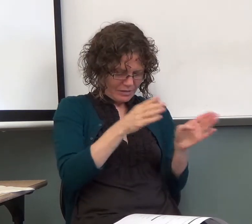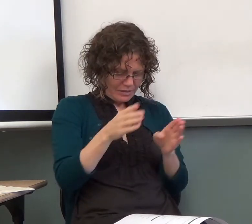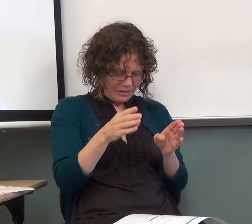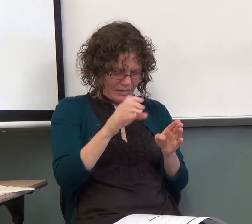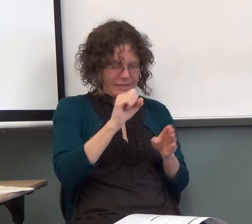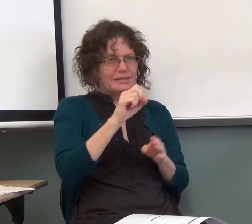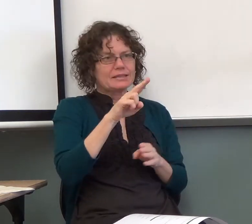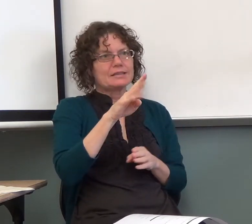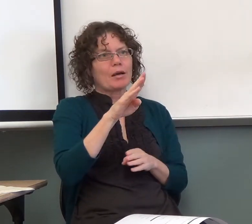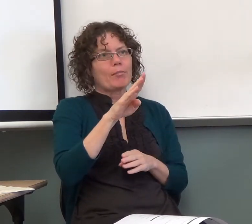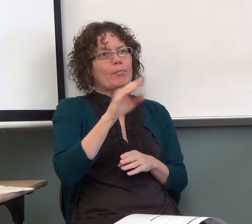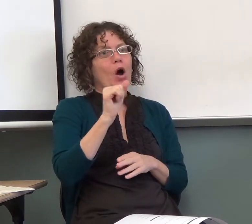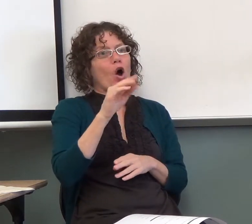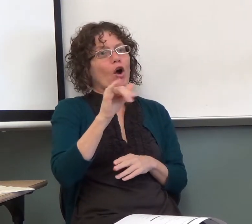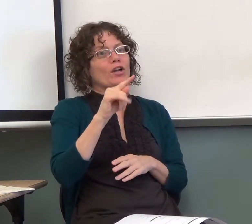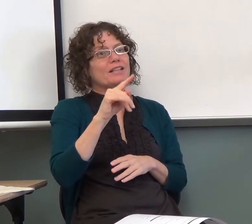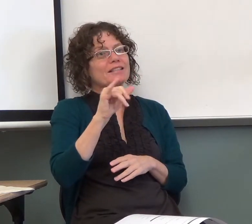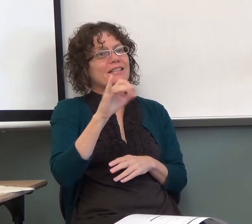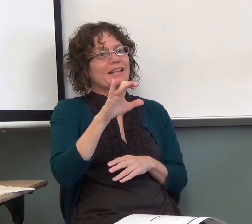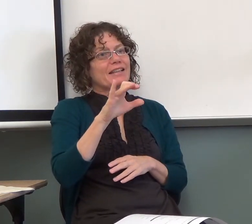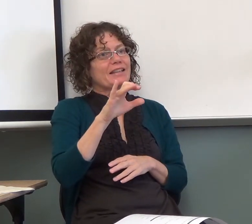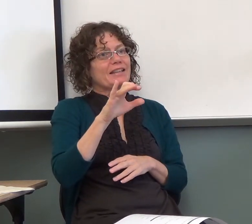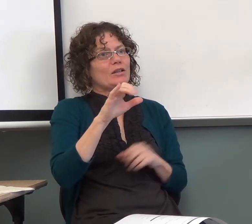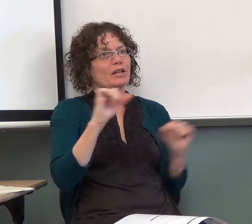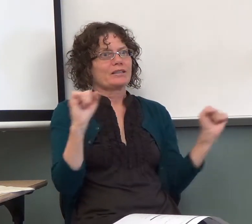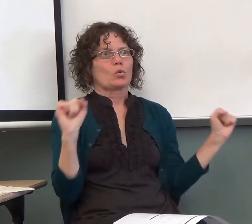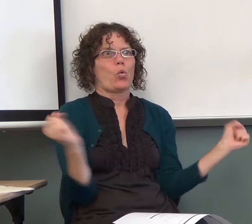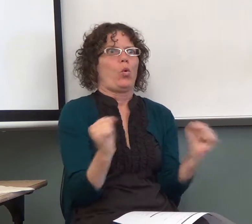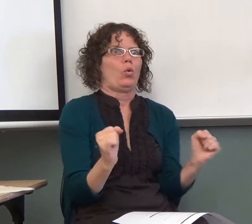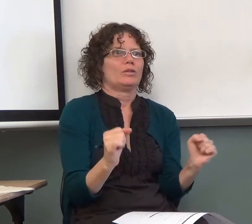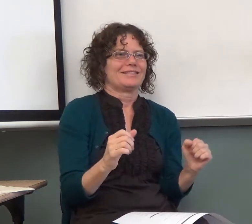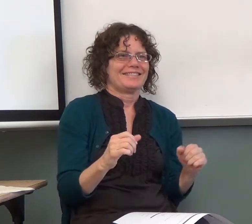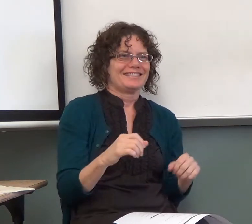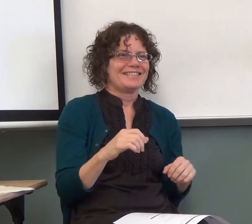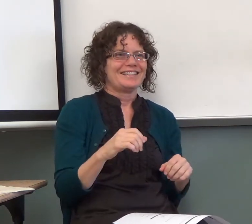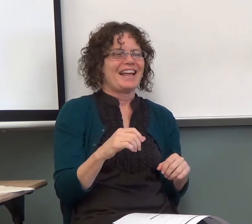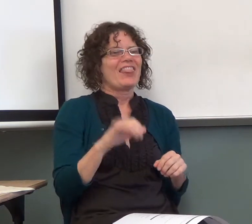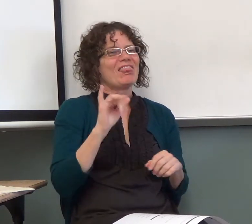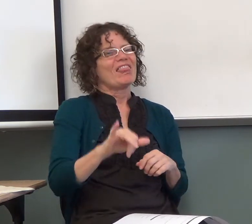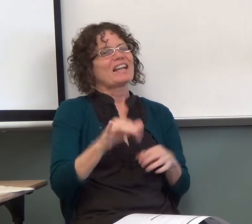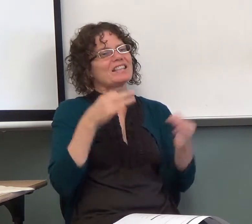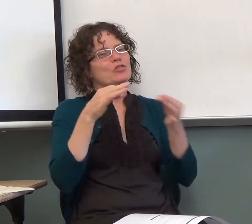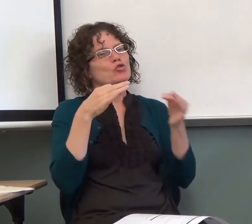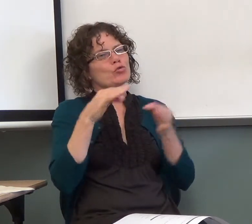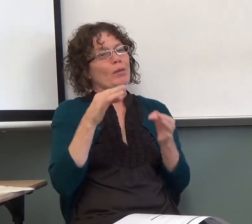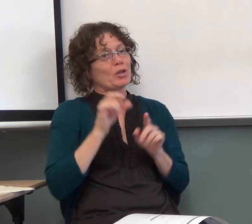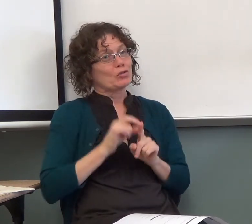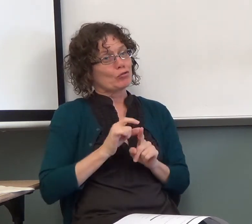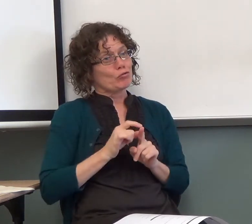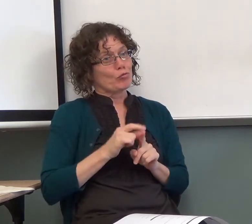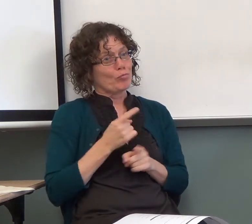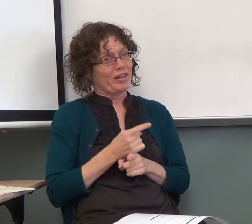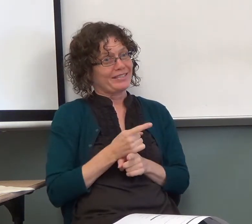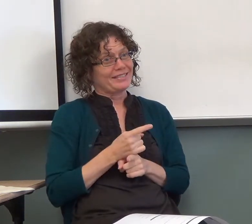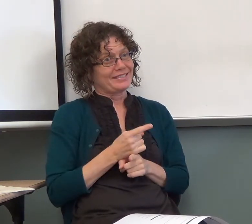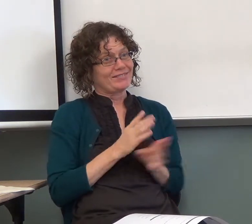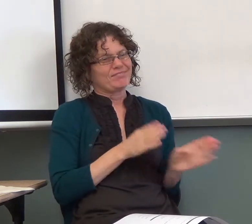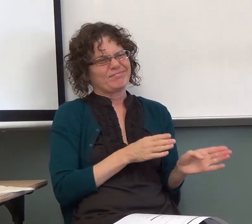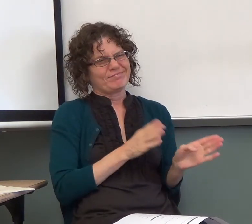Subarctic. Ooh, subarctic, that's cold. Subarctic is a describing term, am I correct? Correct. Yes, okay. So